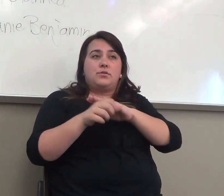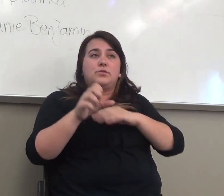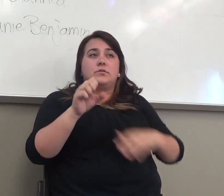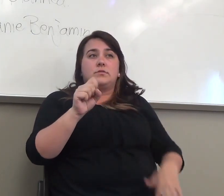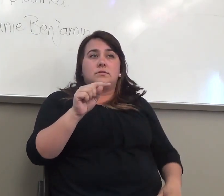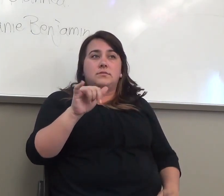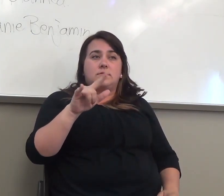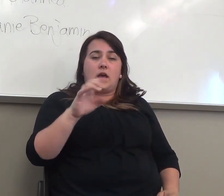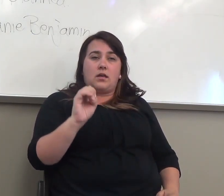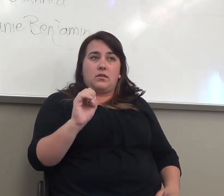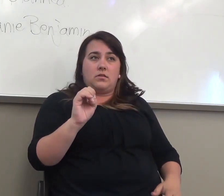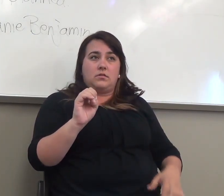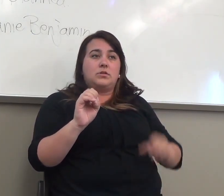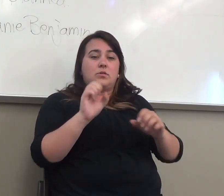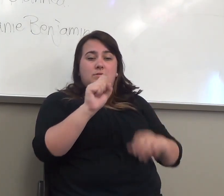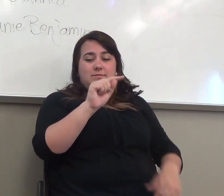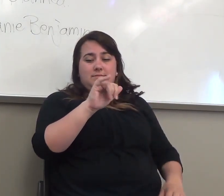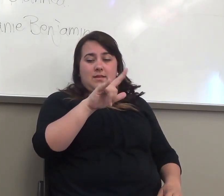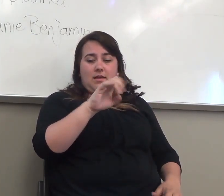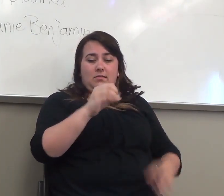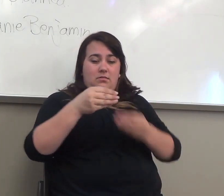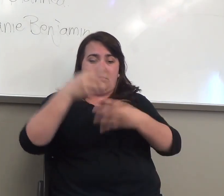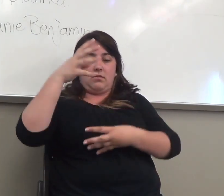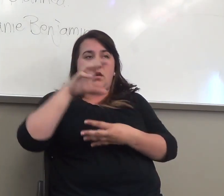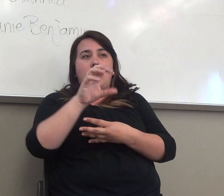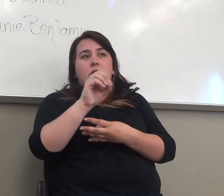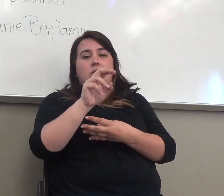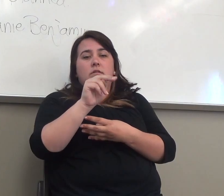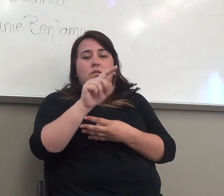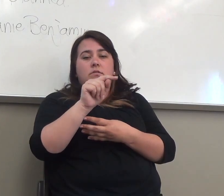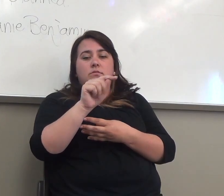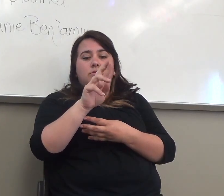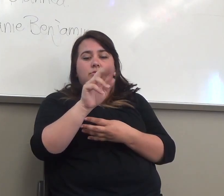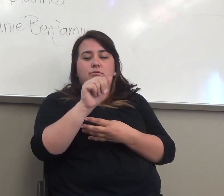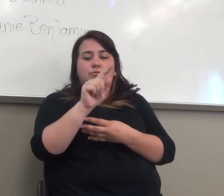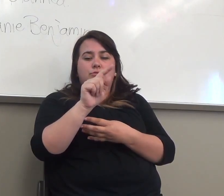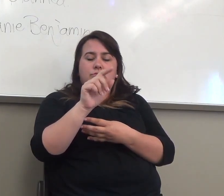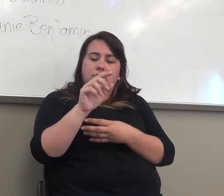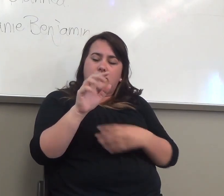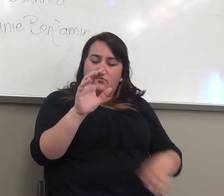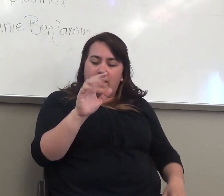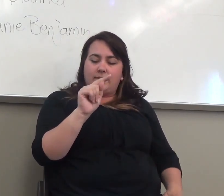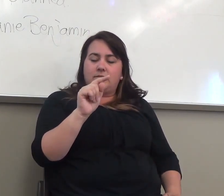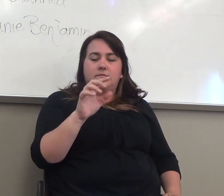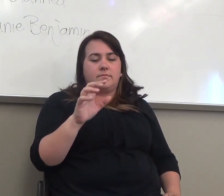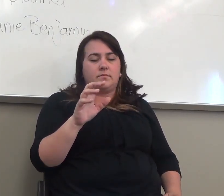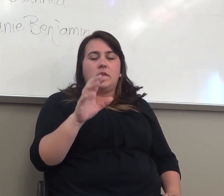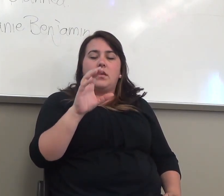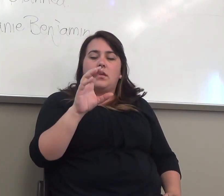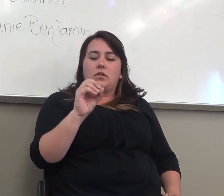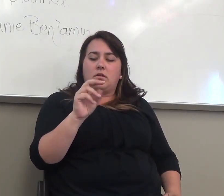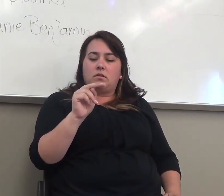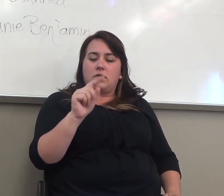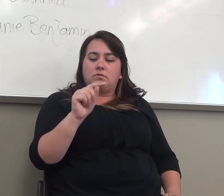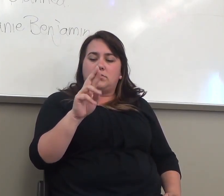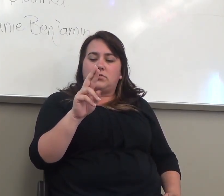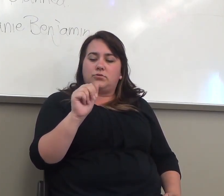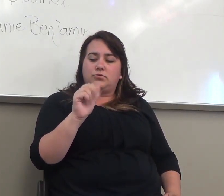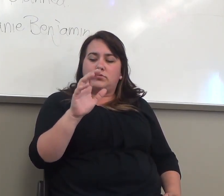is contractions. So when we get to the point where I'm not allowing contractions anymore, some people I know already know